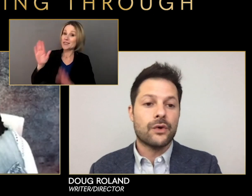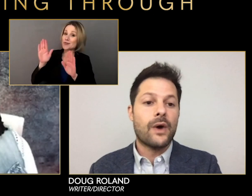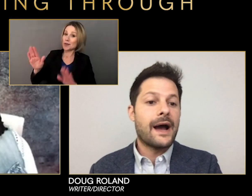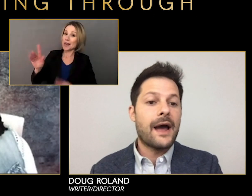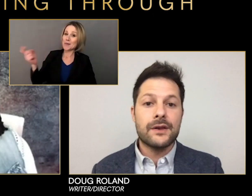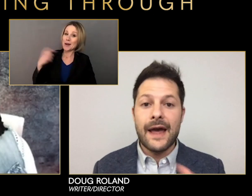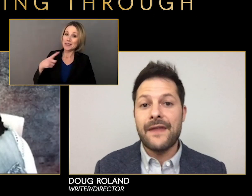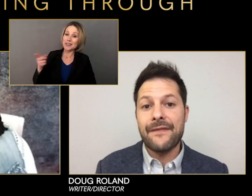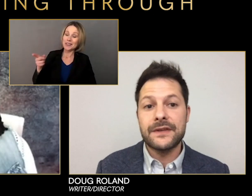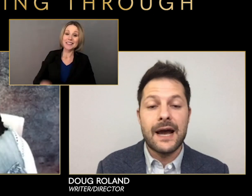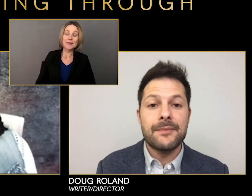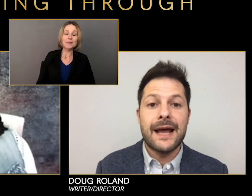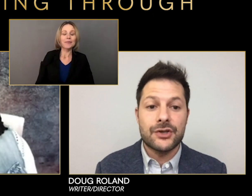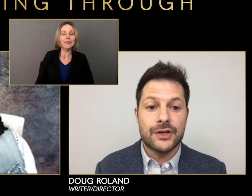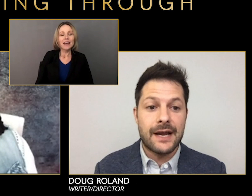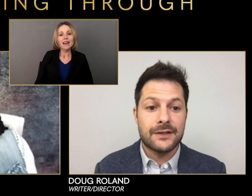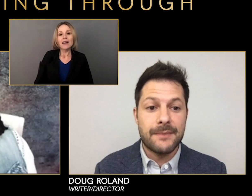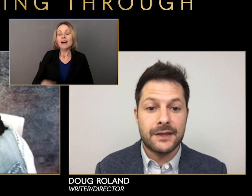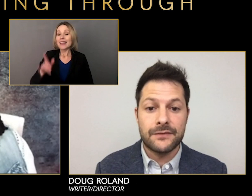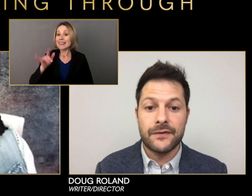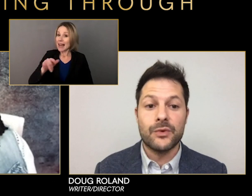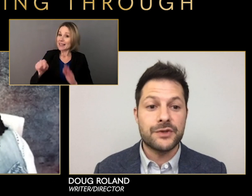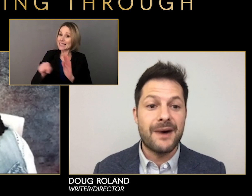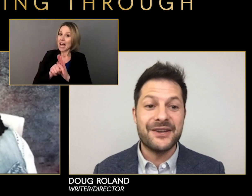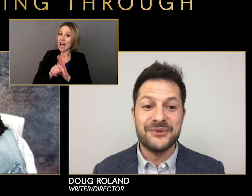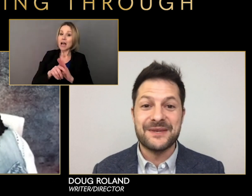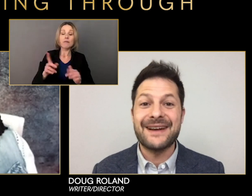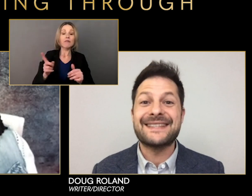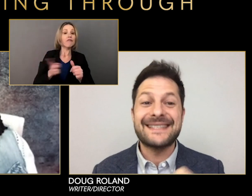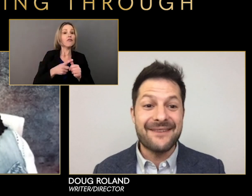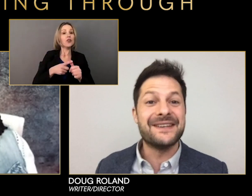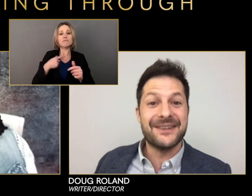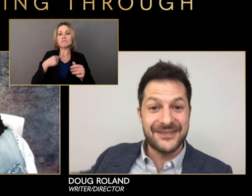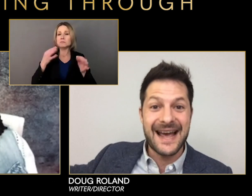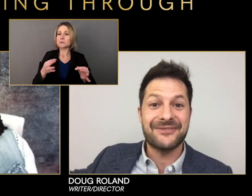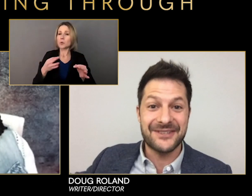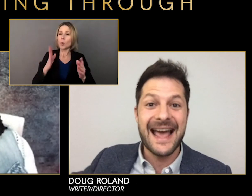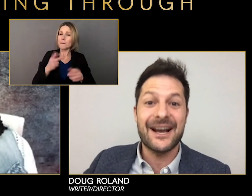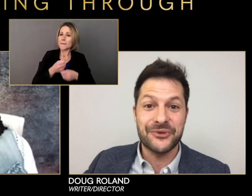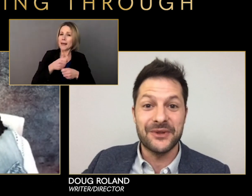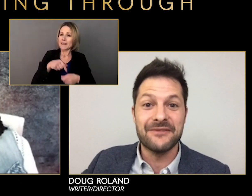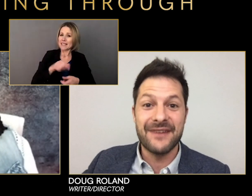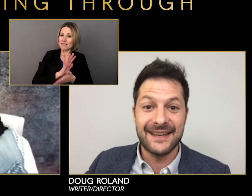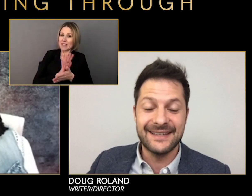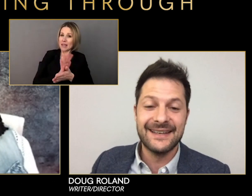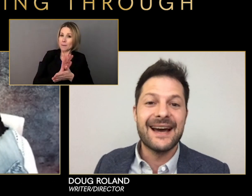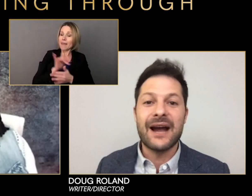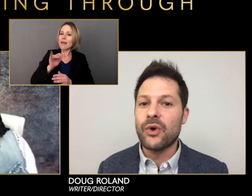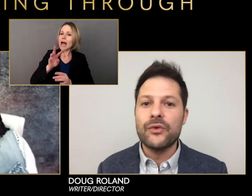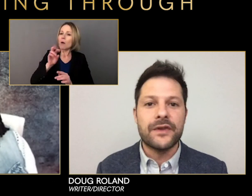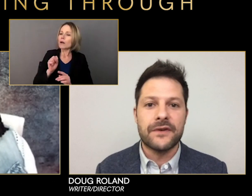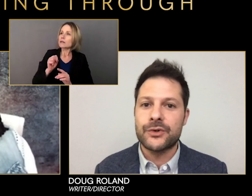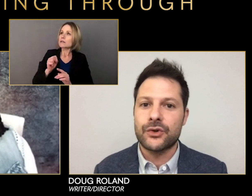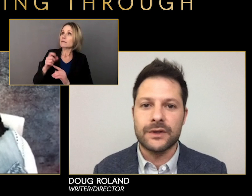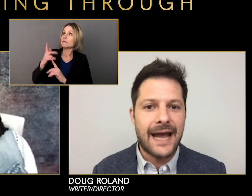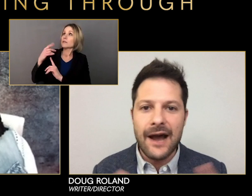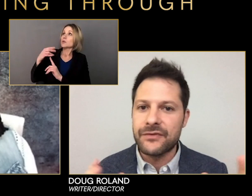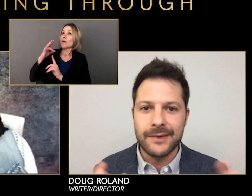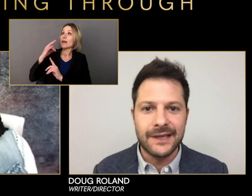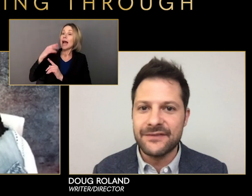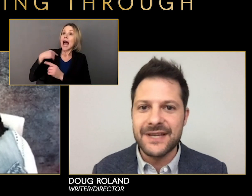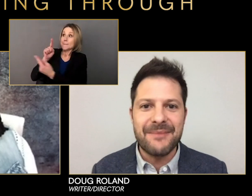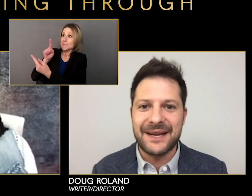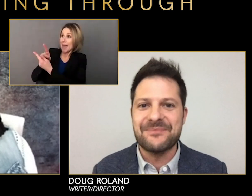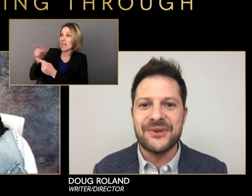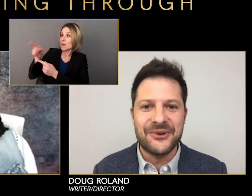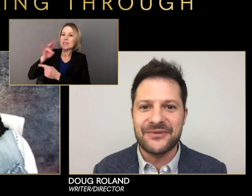knew, so at the time that I actually set out to make this film, which mind you was about 7 years after the actual event, I wrote the film shortly after,